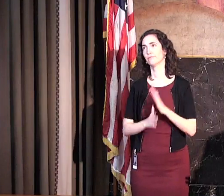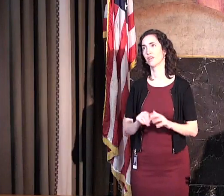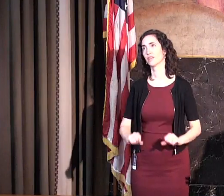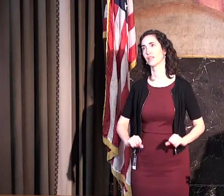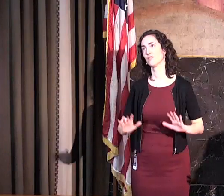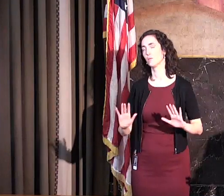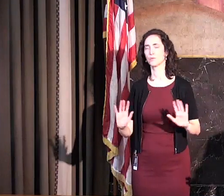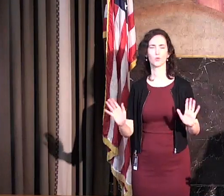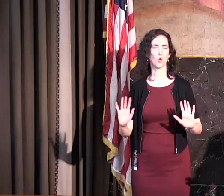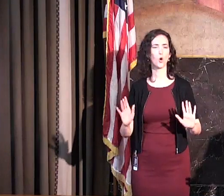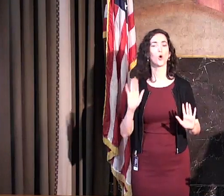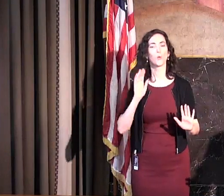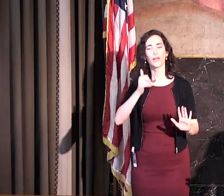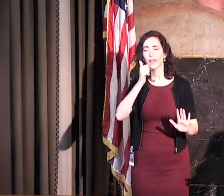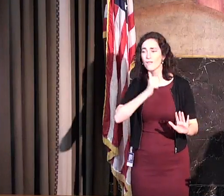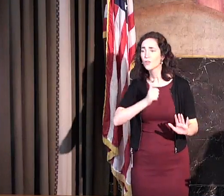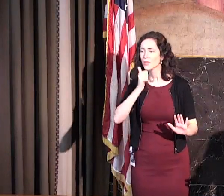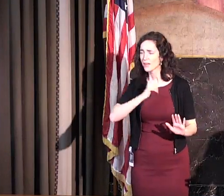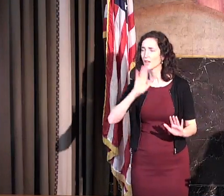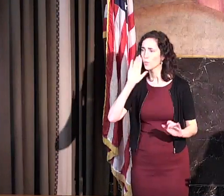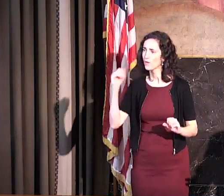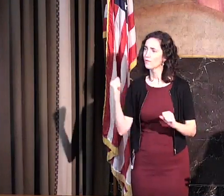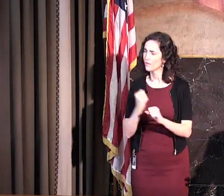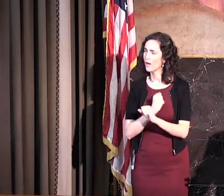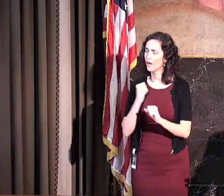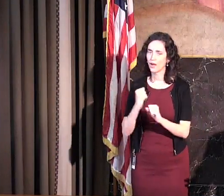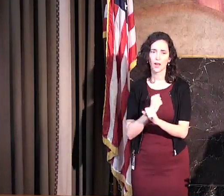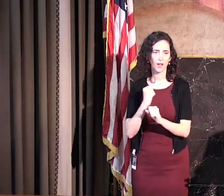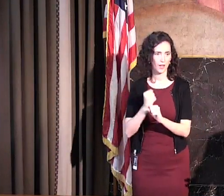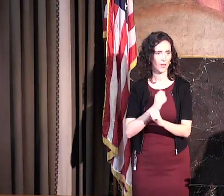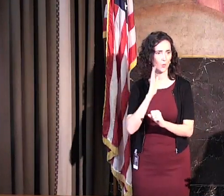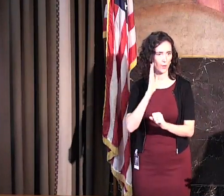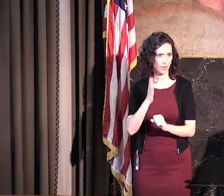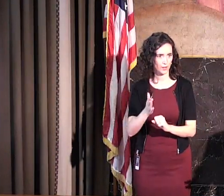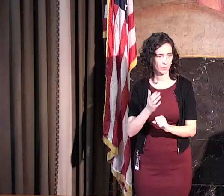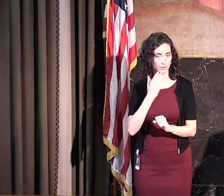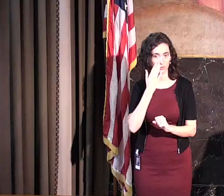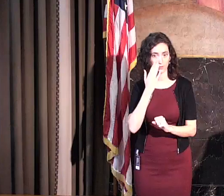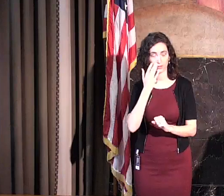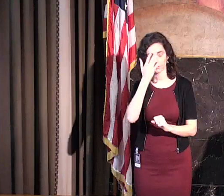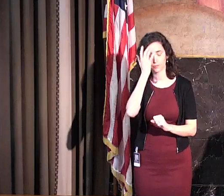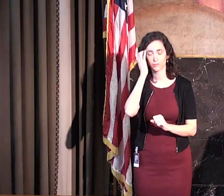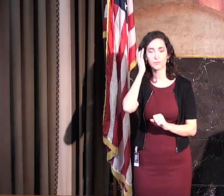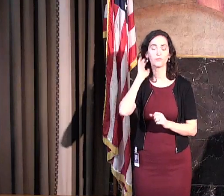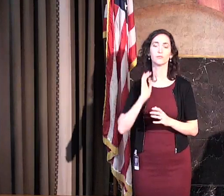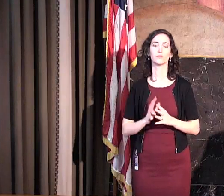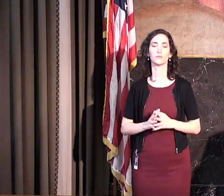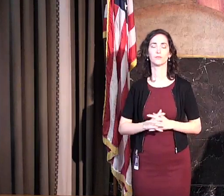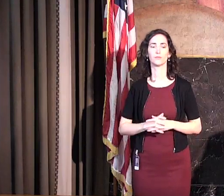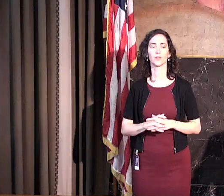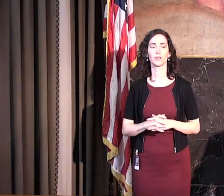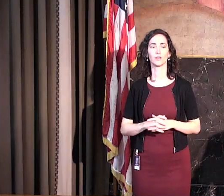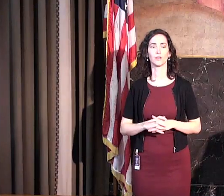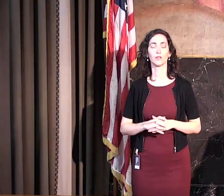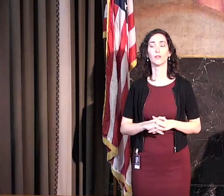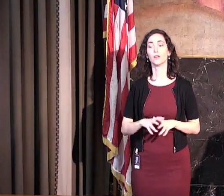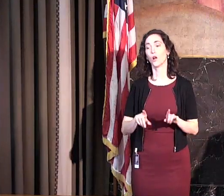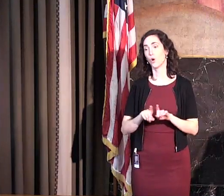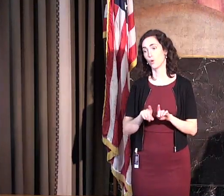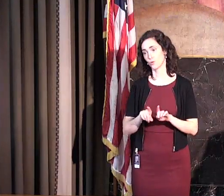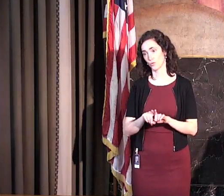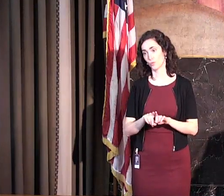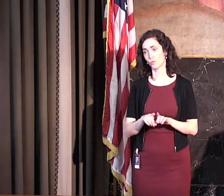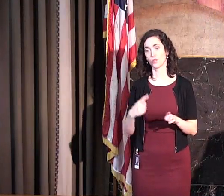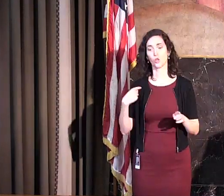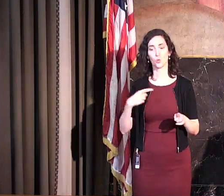going to fight every single day. And we are also clear-eyed that while we believe the